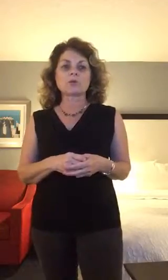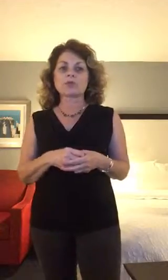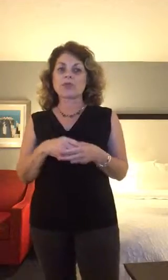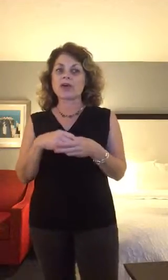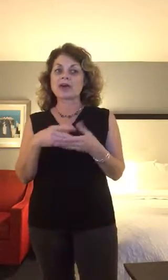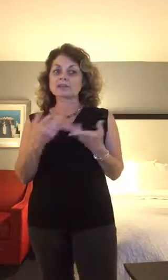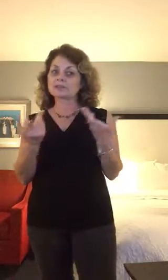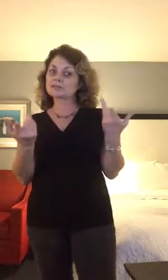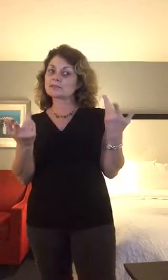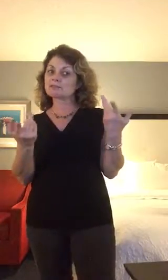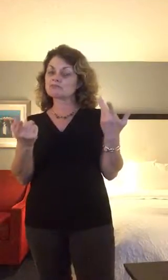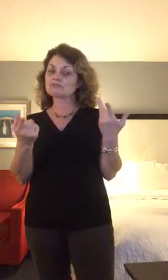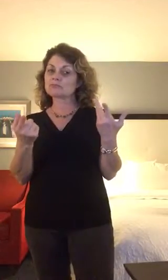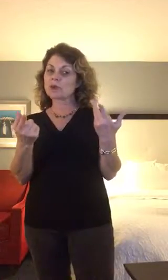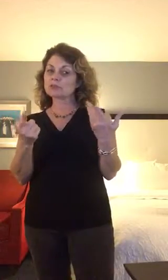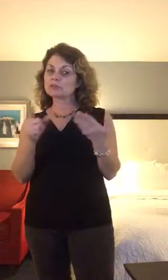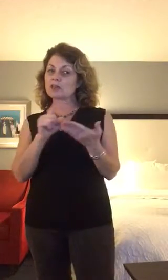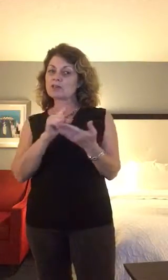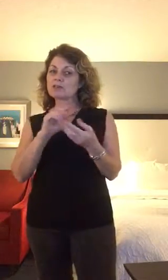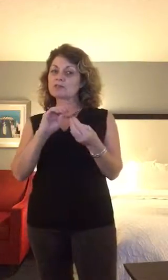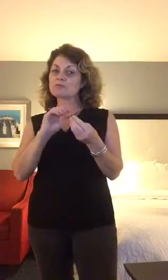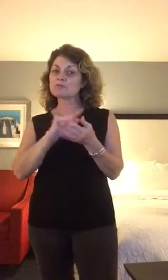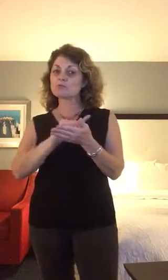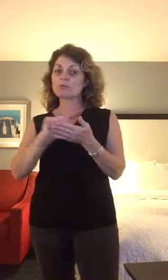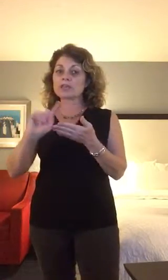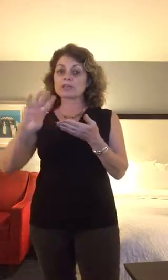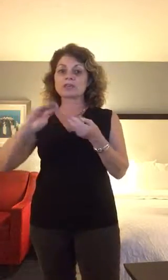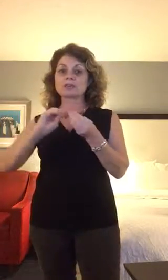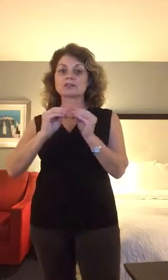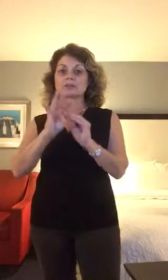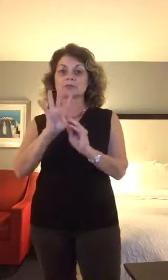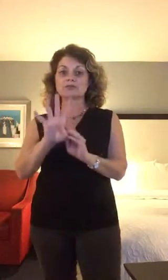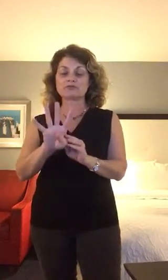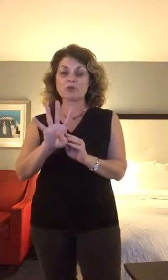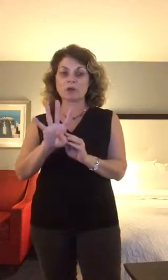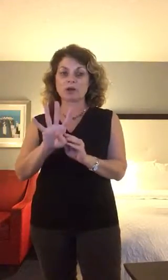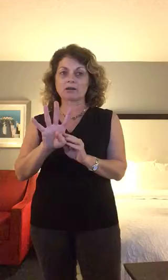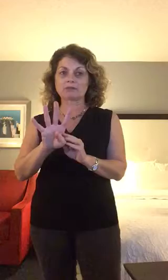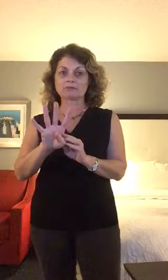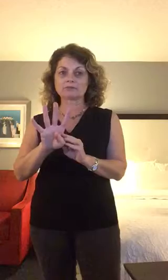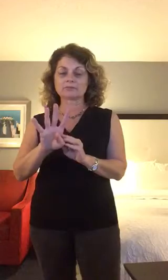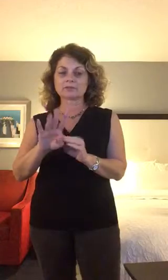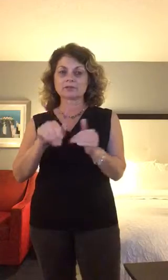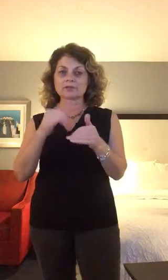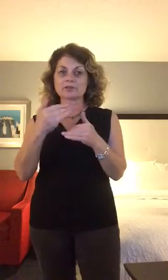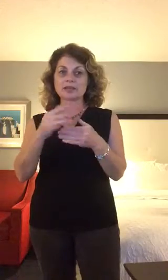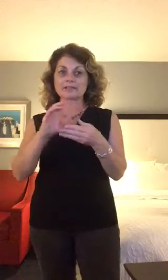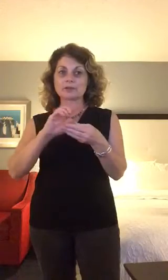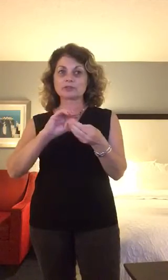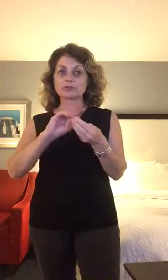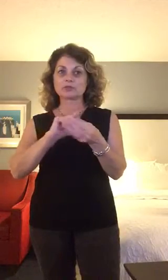So that was week number 4. So